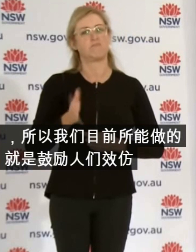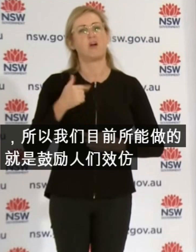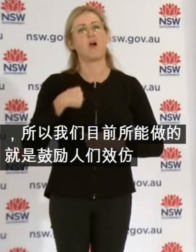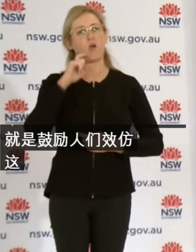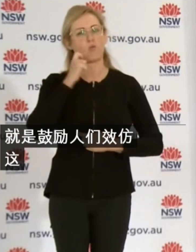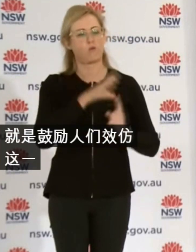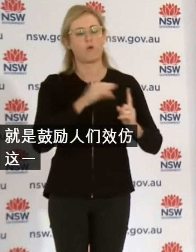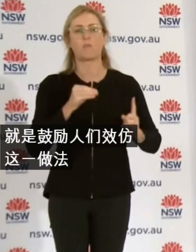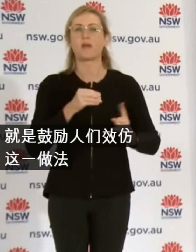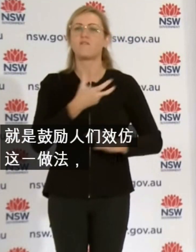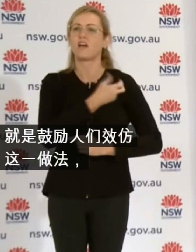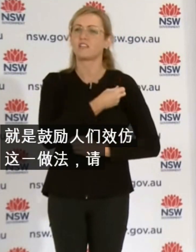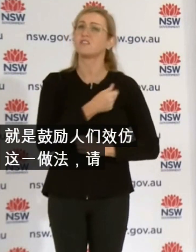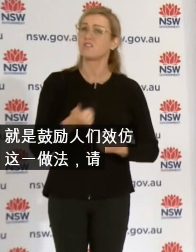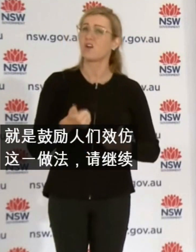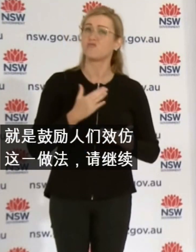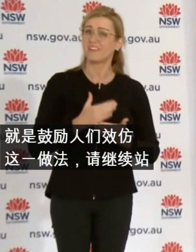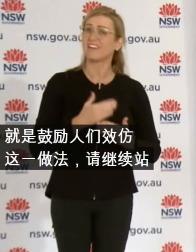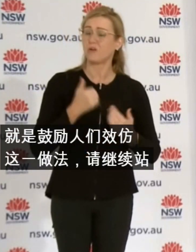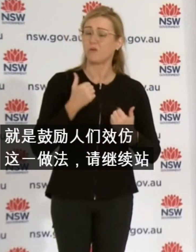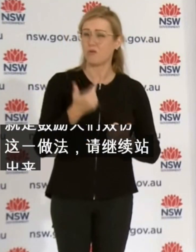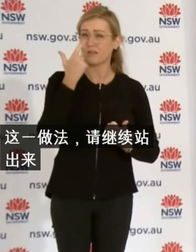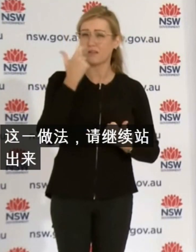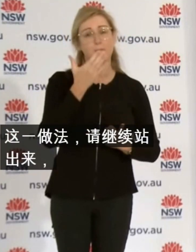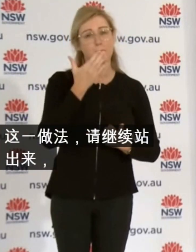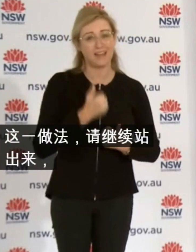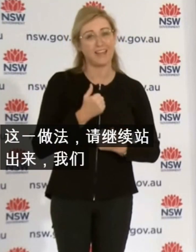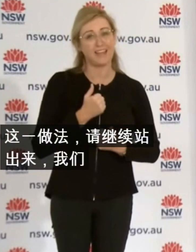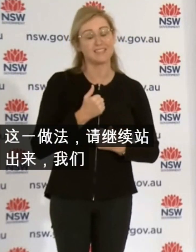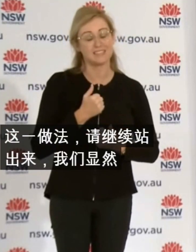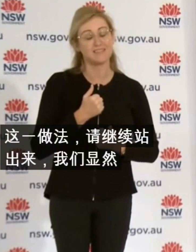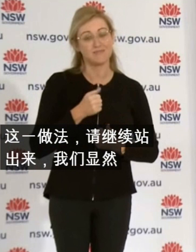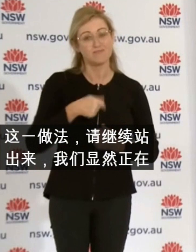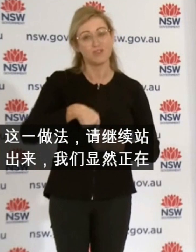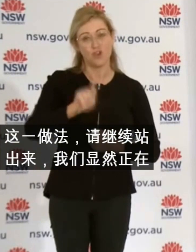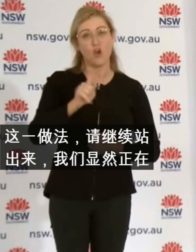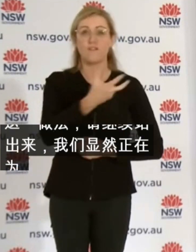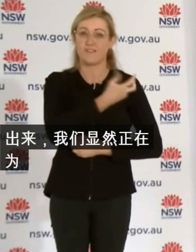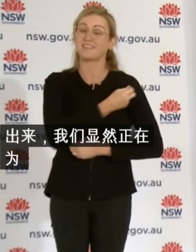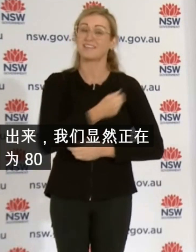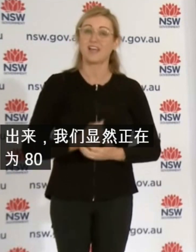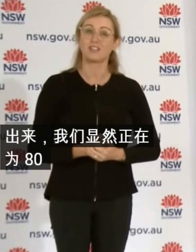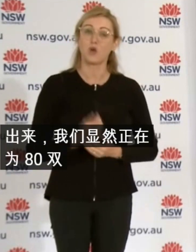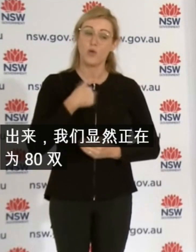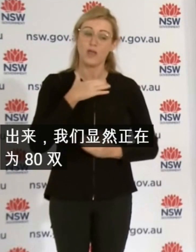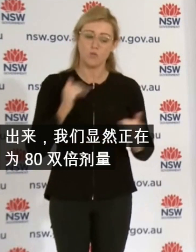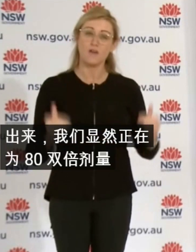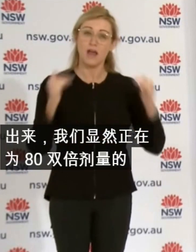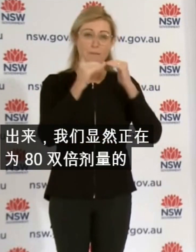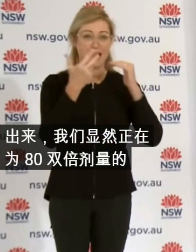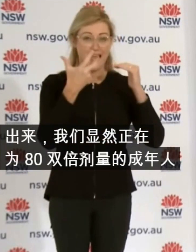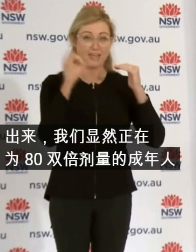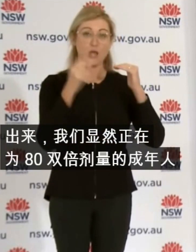to follow that lead and please continue to come out. We're obviously striving for that 80% double